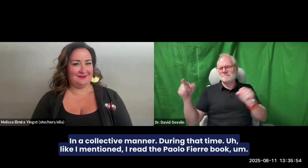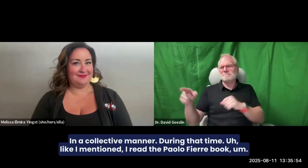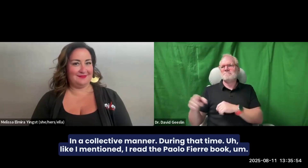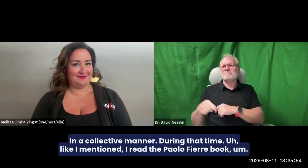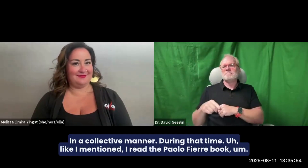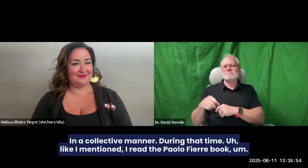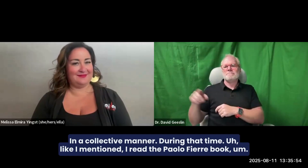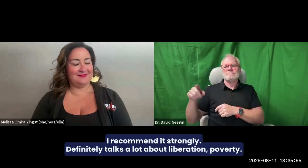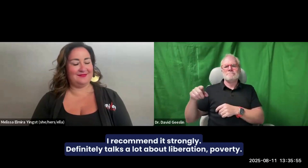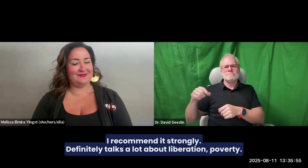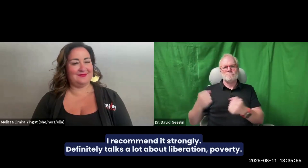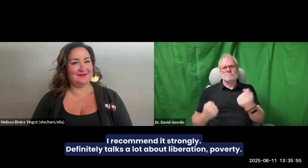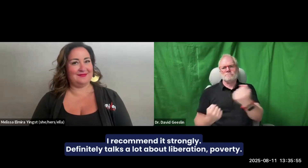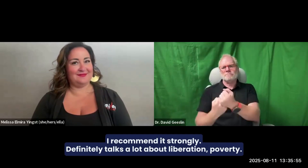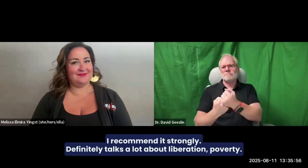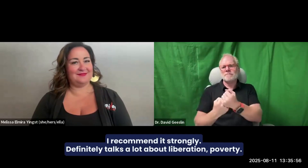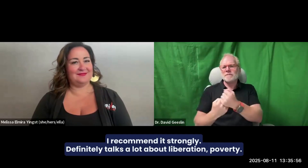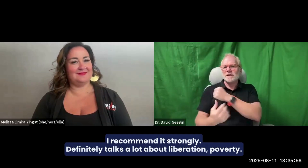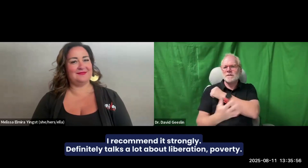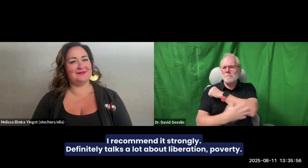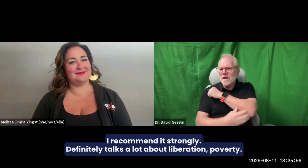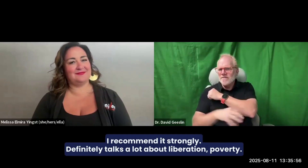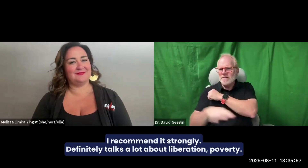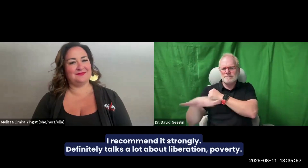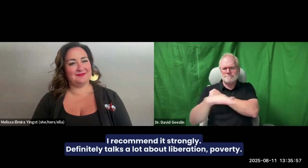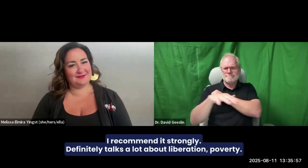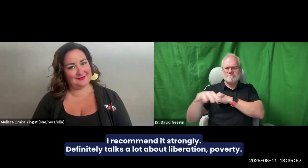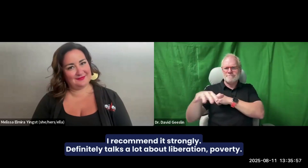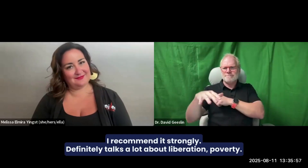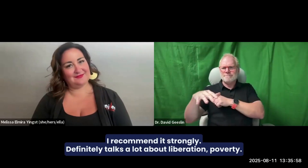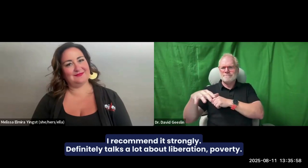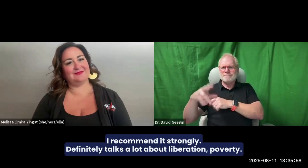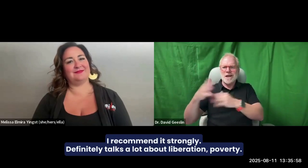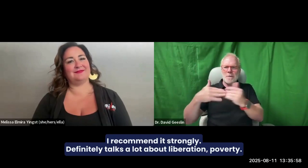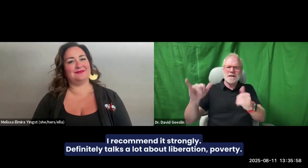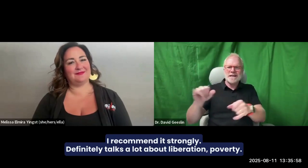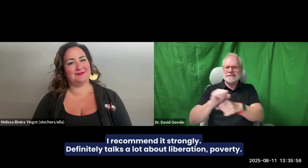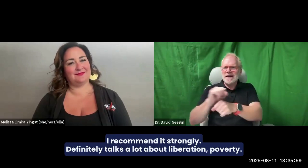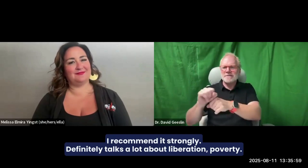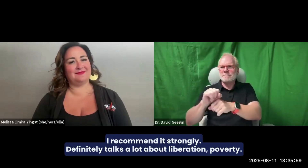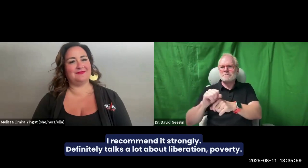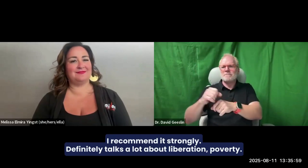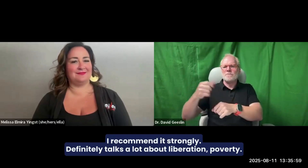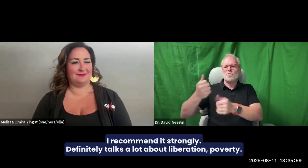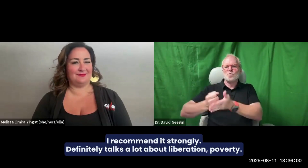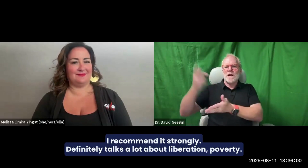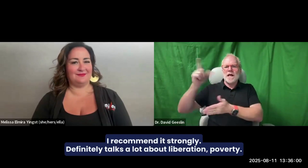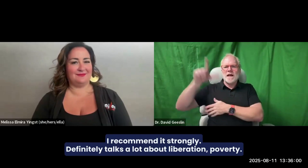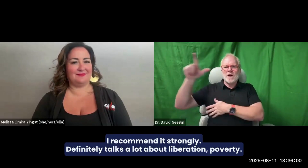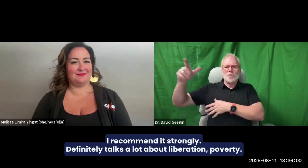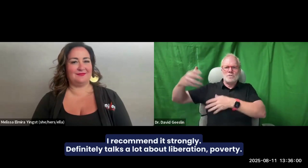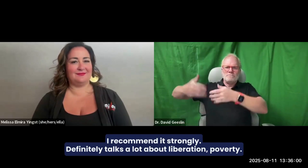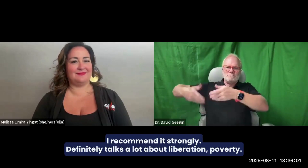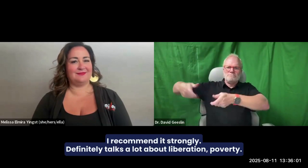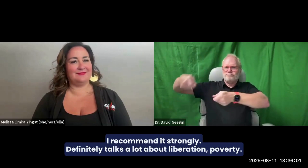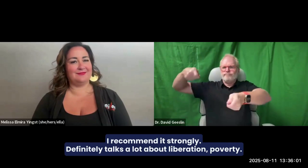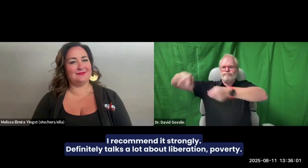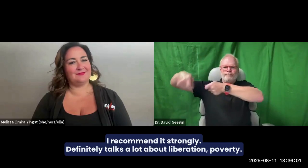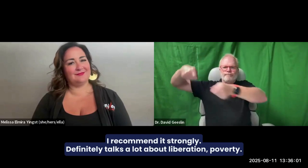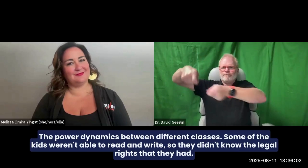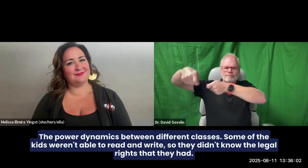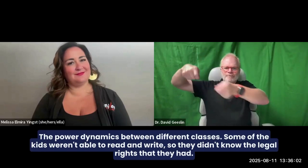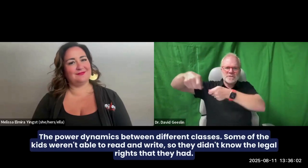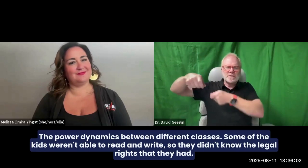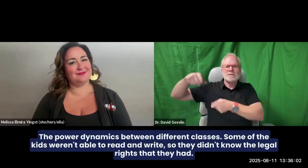book. I recommend it strongly. Definitely talks a lot about liberation,